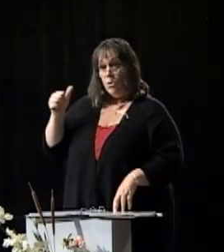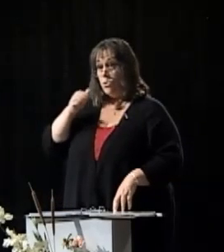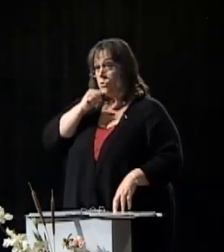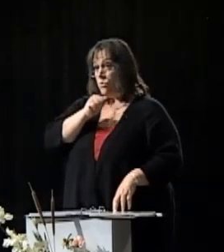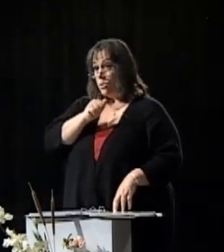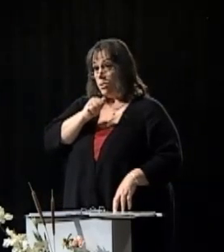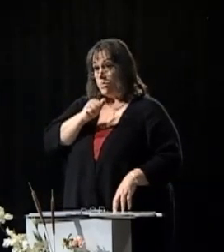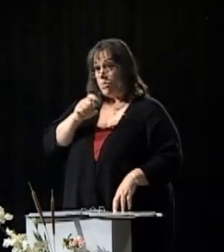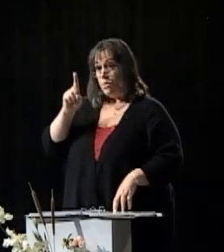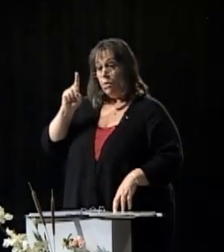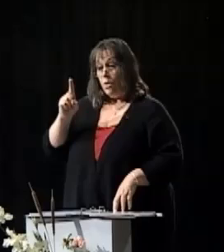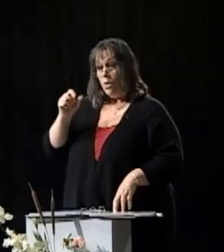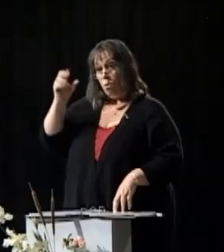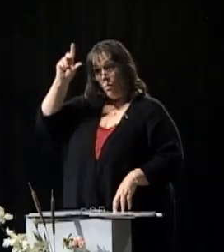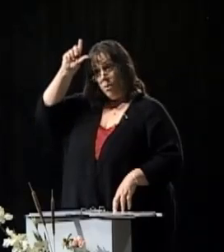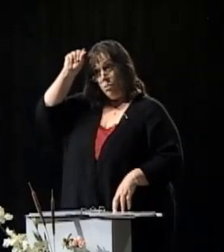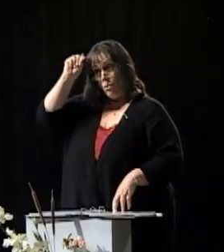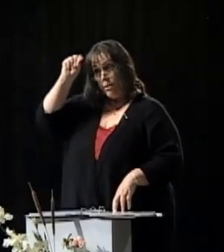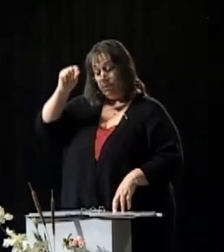2 girls, 1 boy.